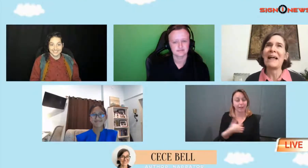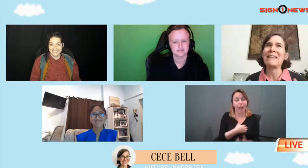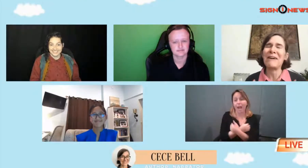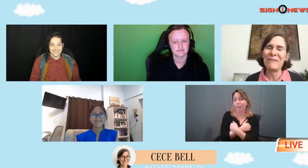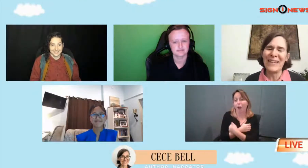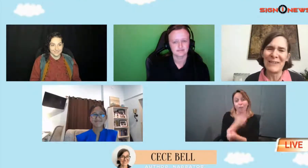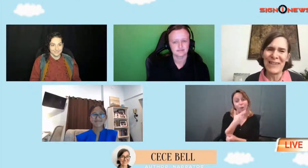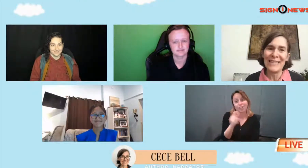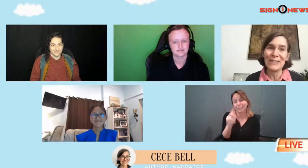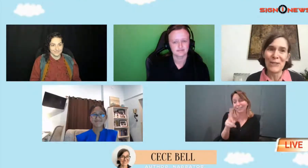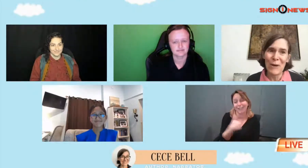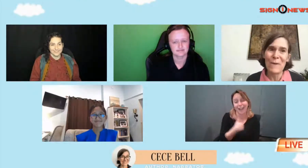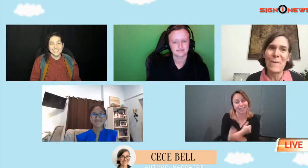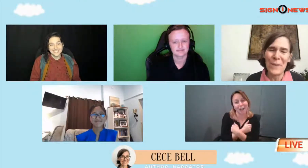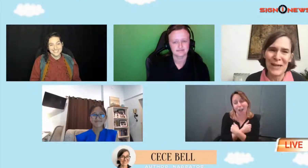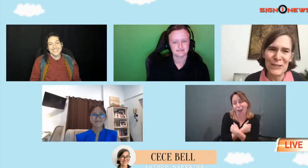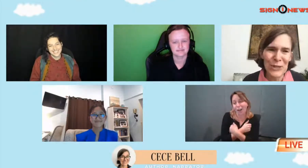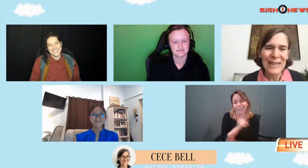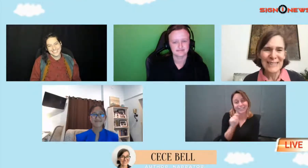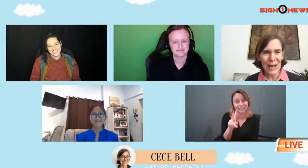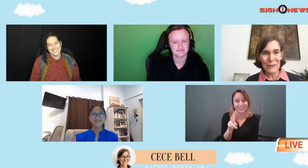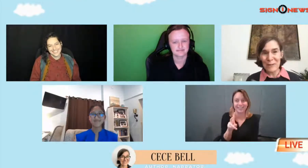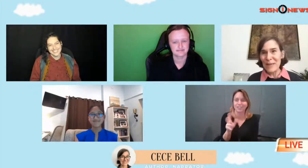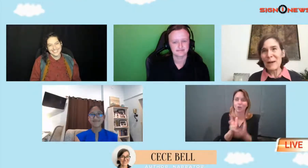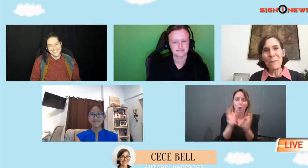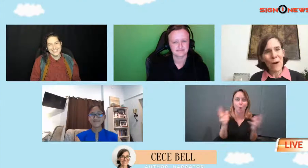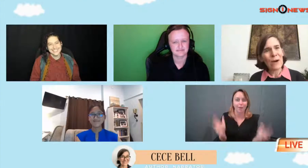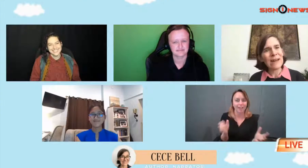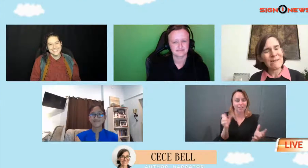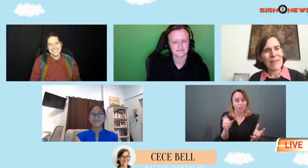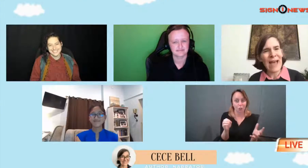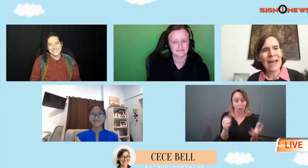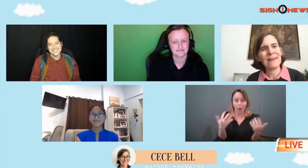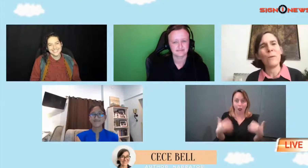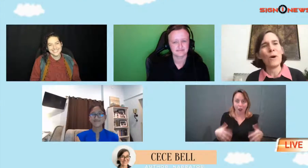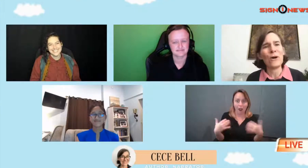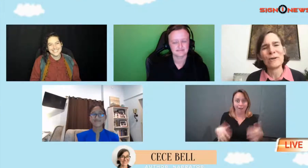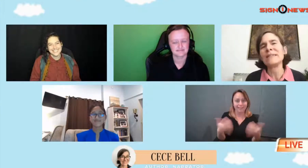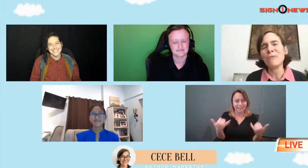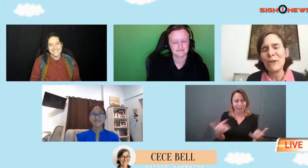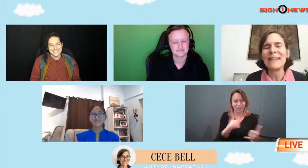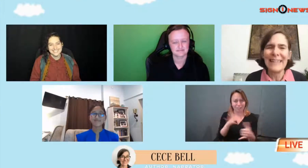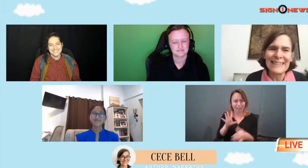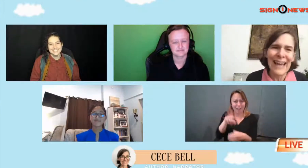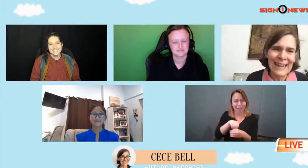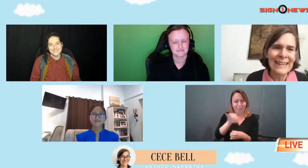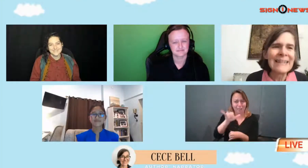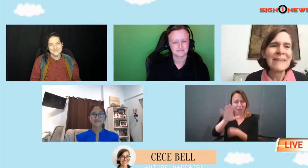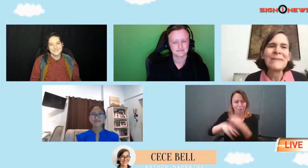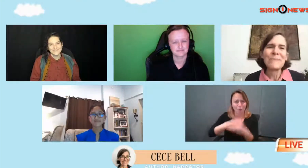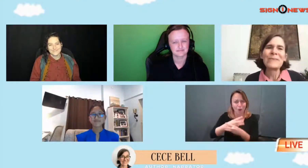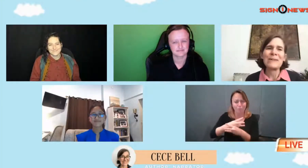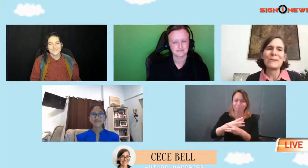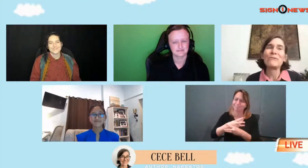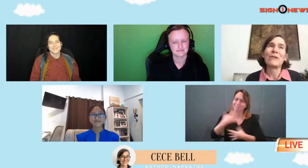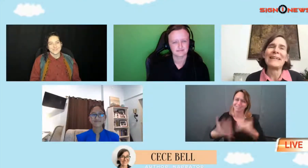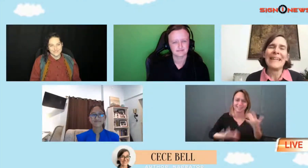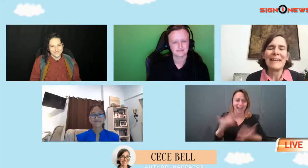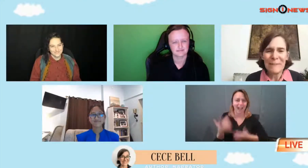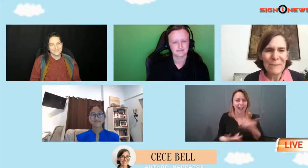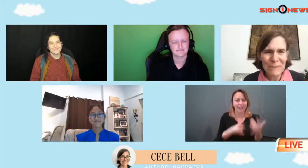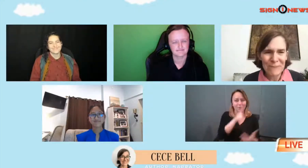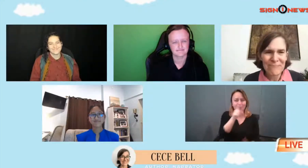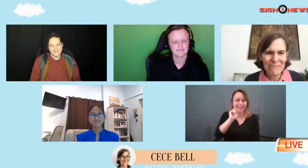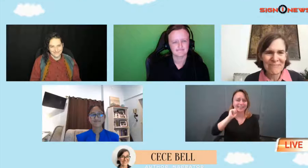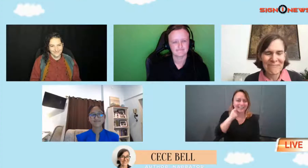I mean, I love TV so much. So to be a part of that world is really exciting. It was really